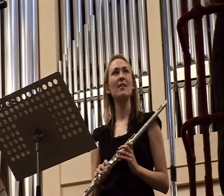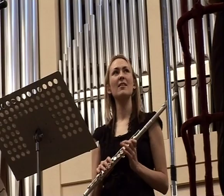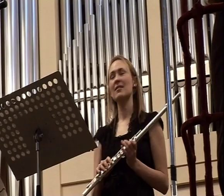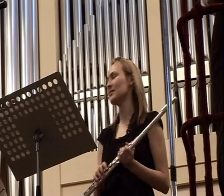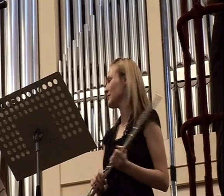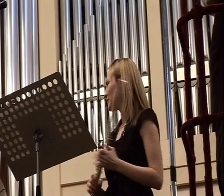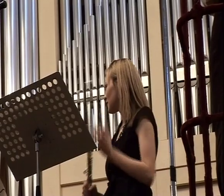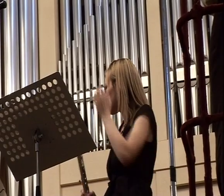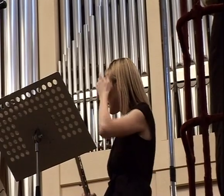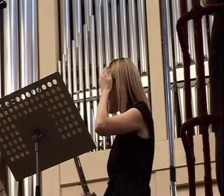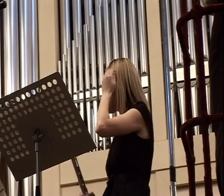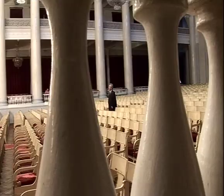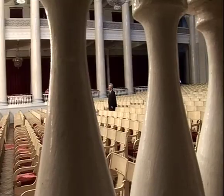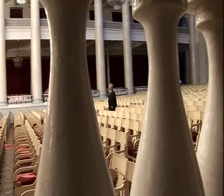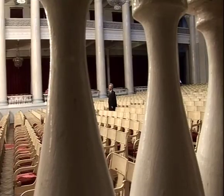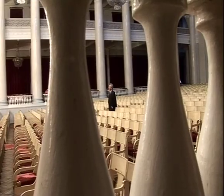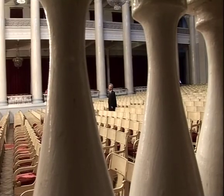as?